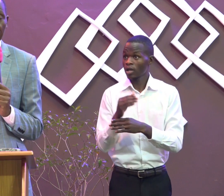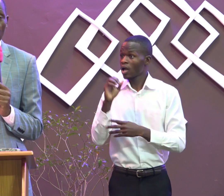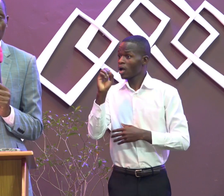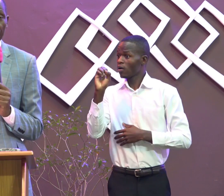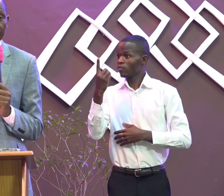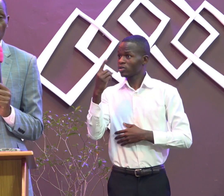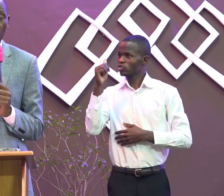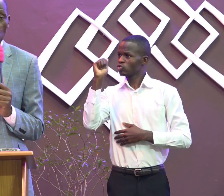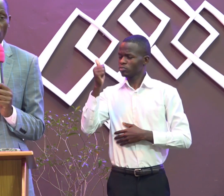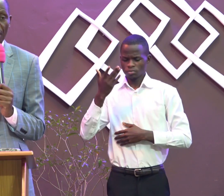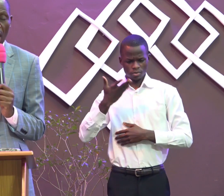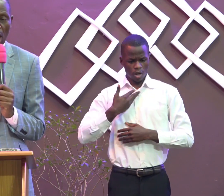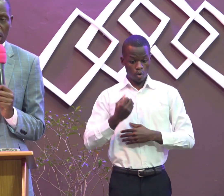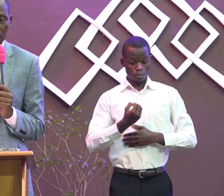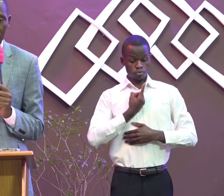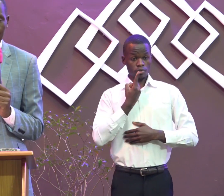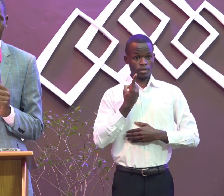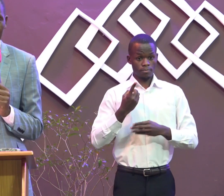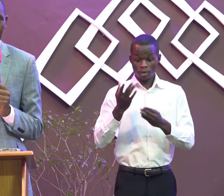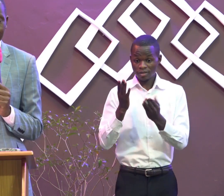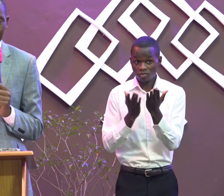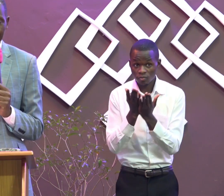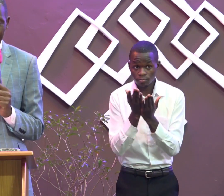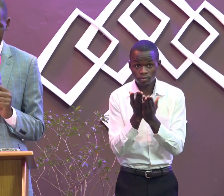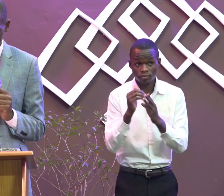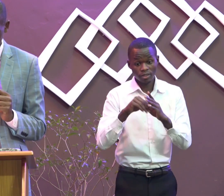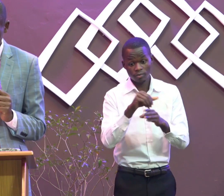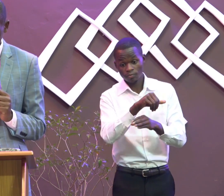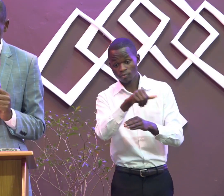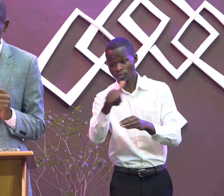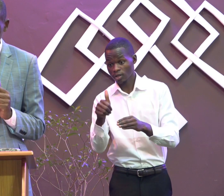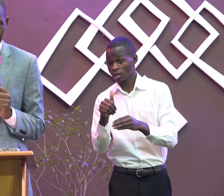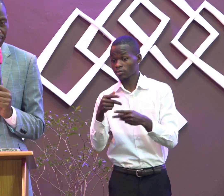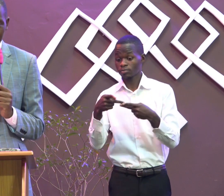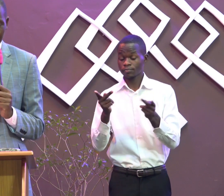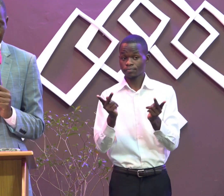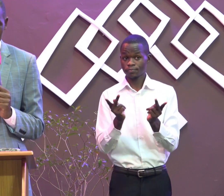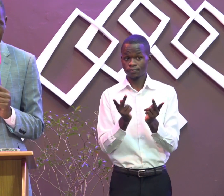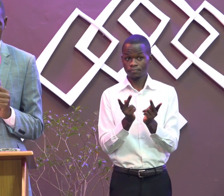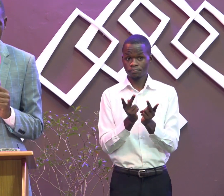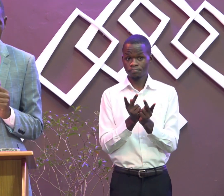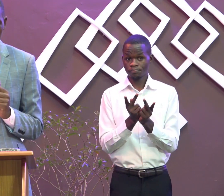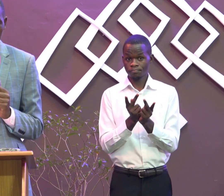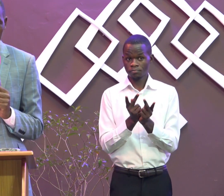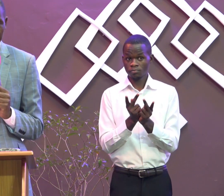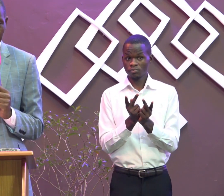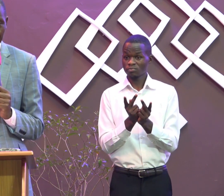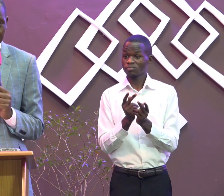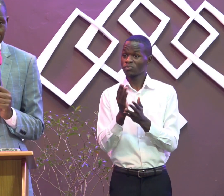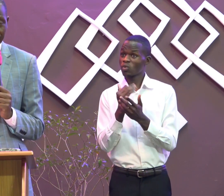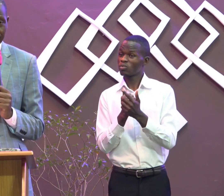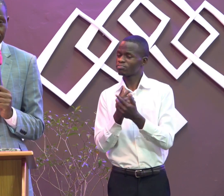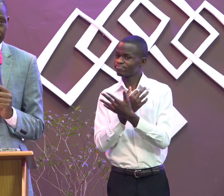talina mukisa gwa kuweereza wantu wonna. At first he didn't have opportunities to go and minister in any other place. Nga tewali